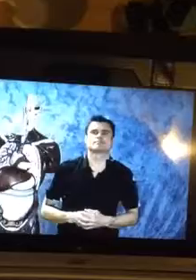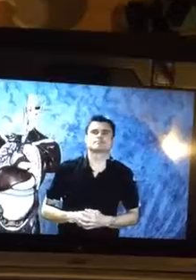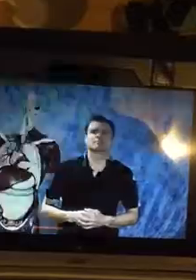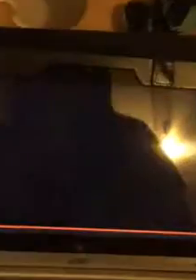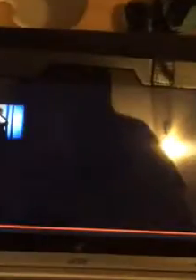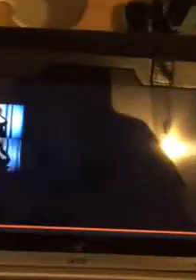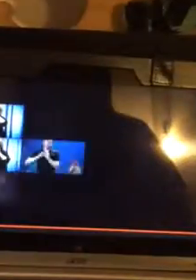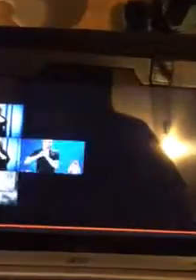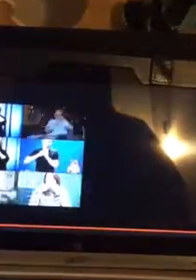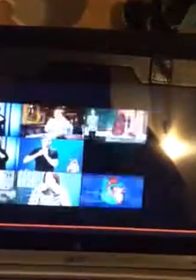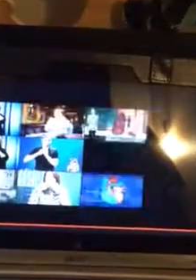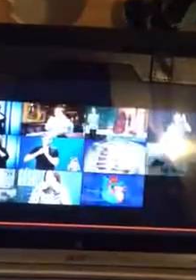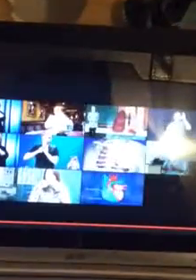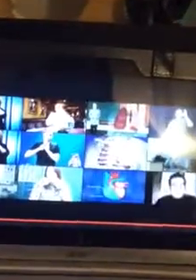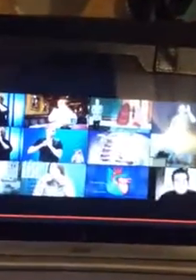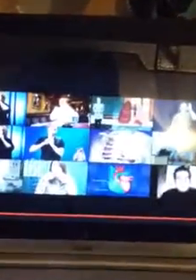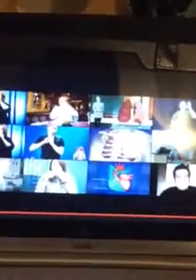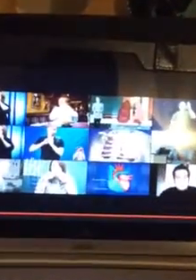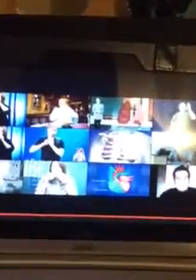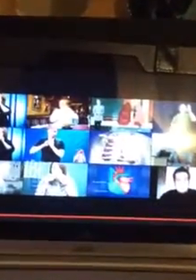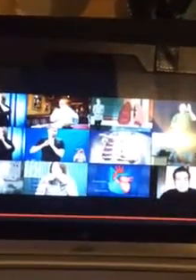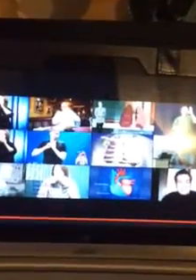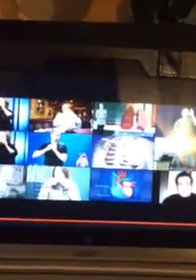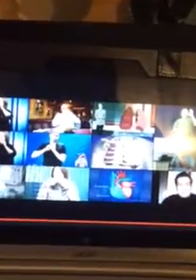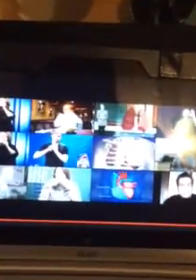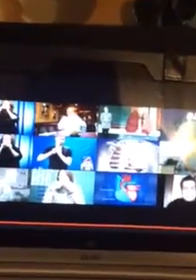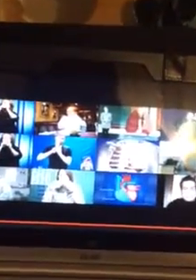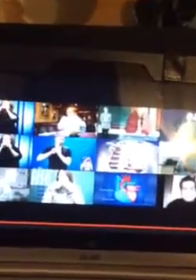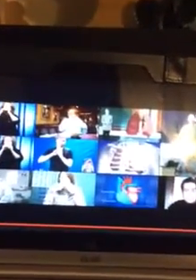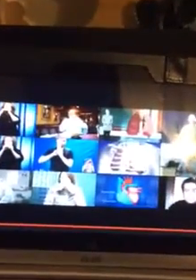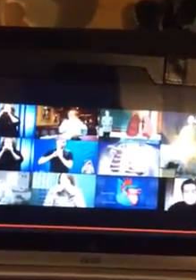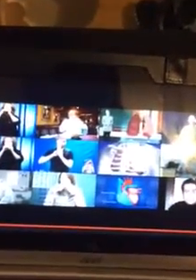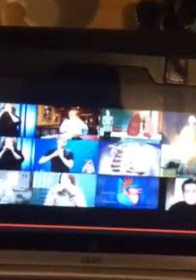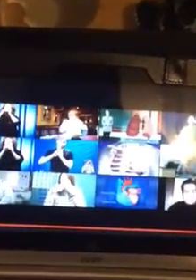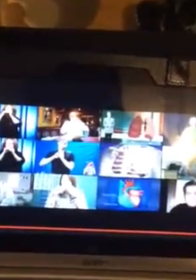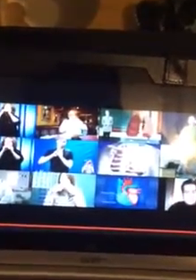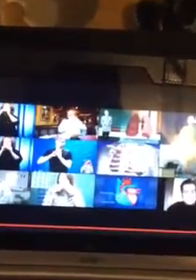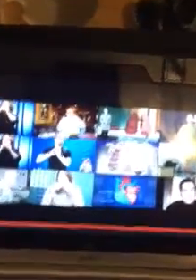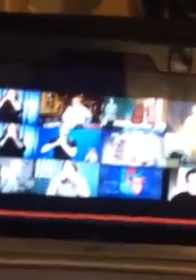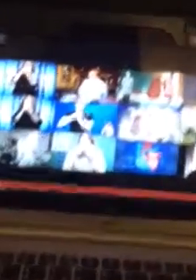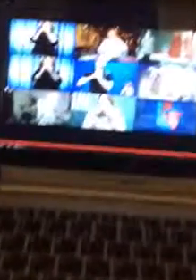breathe, it's easier to make the exchange.